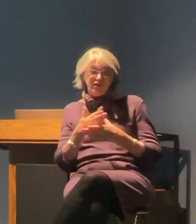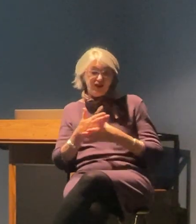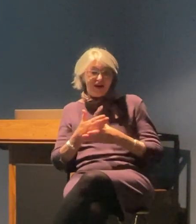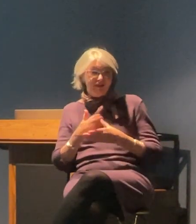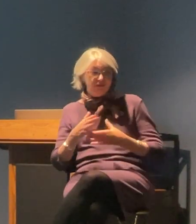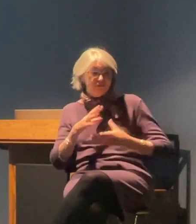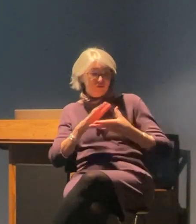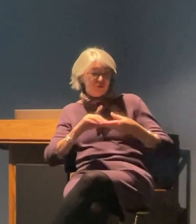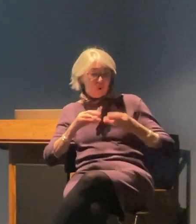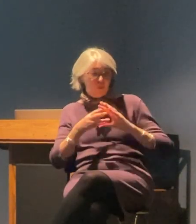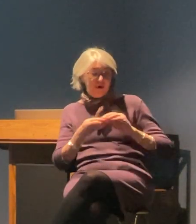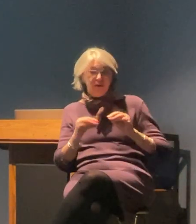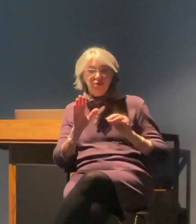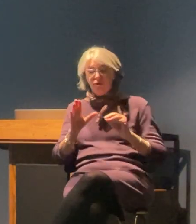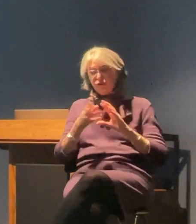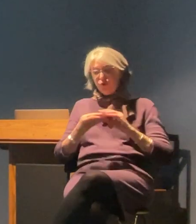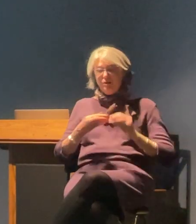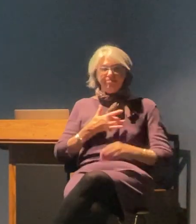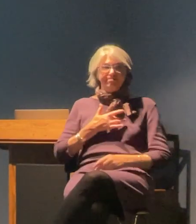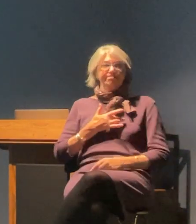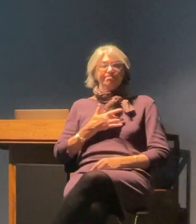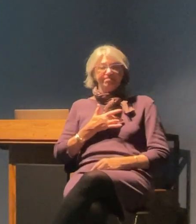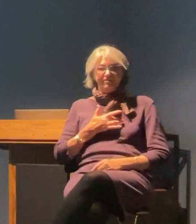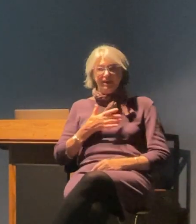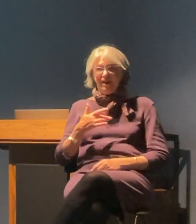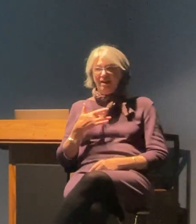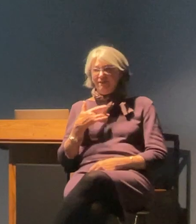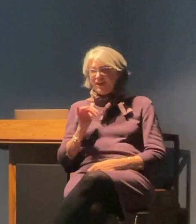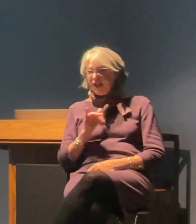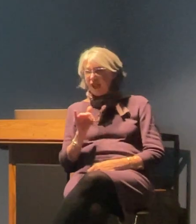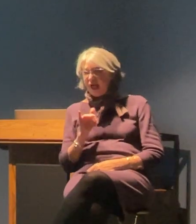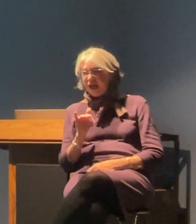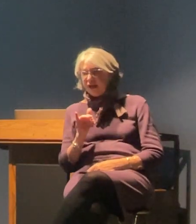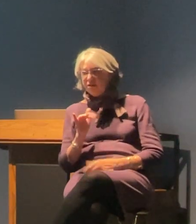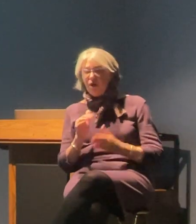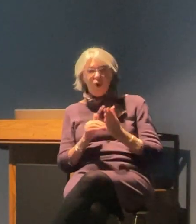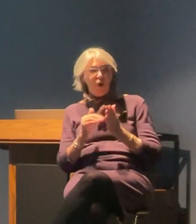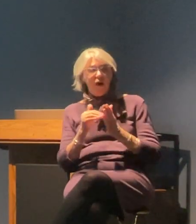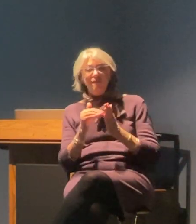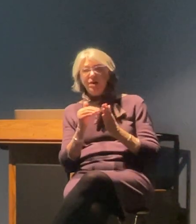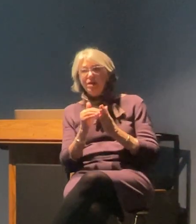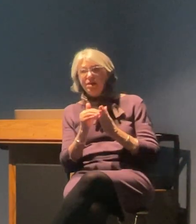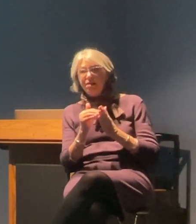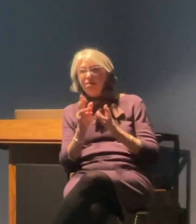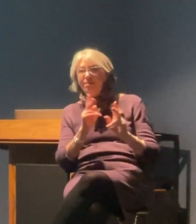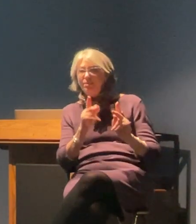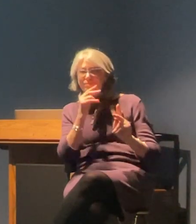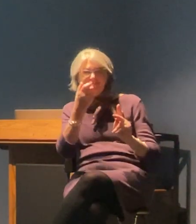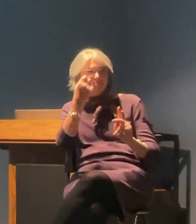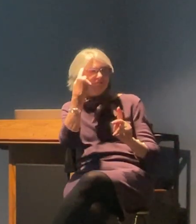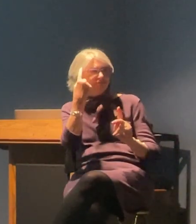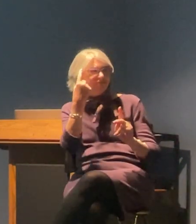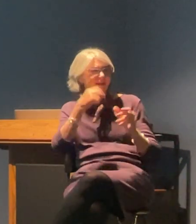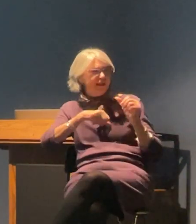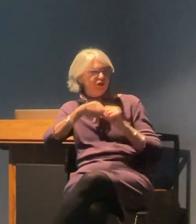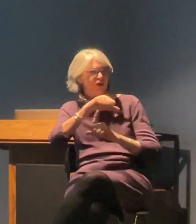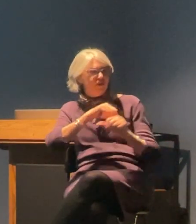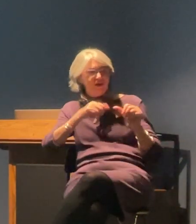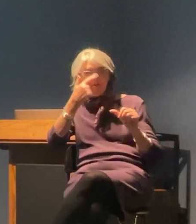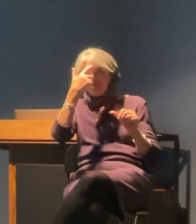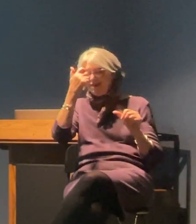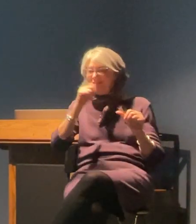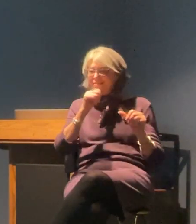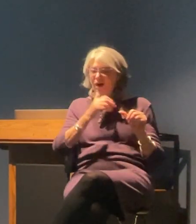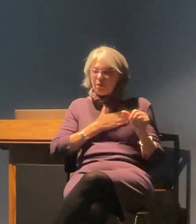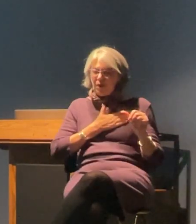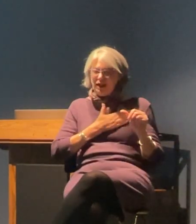you. Your story is so touching, and I feel like so often people don't understand each other because people are not